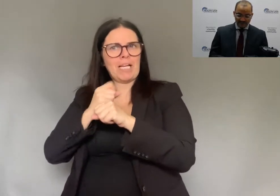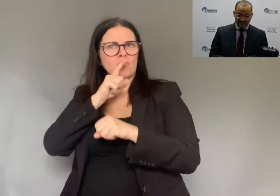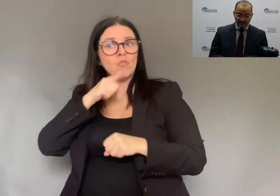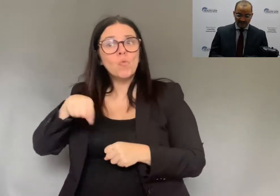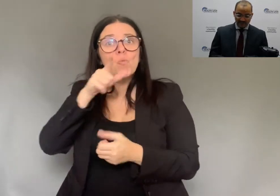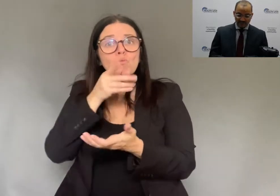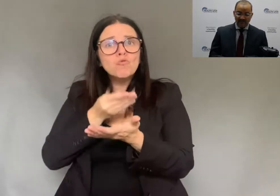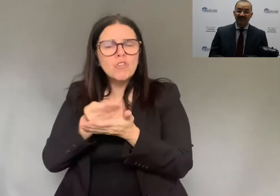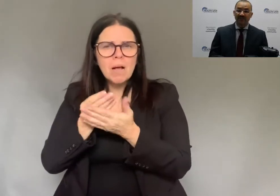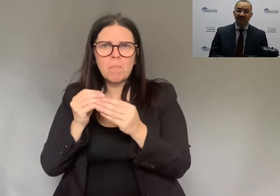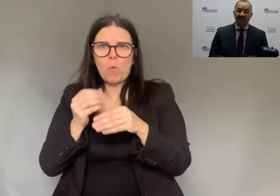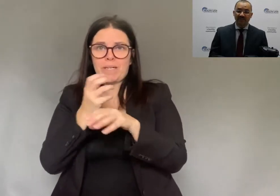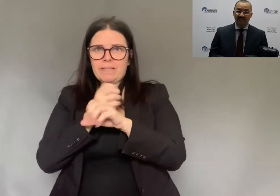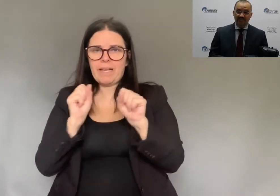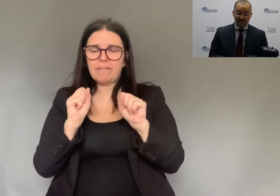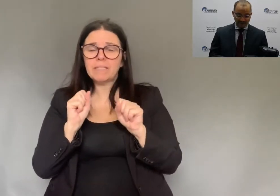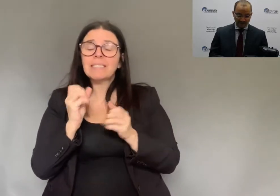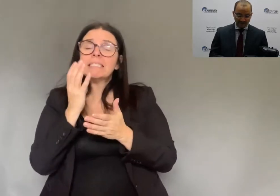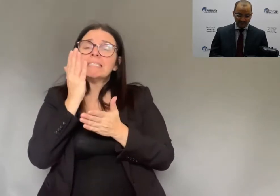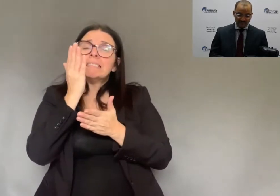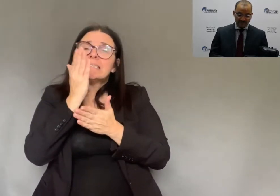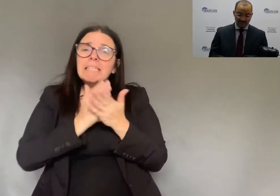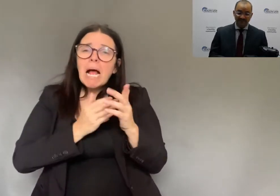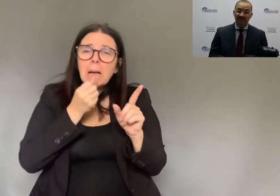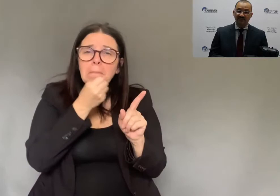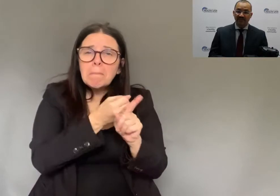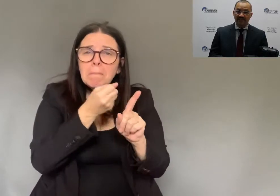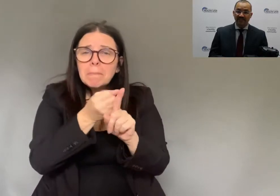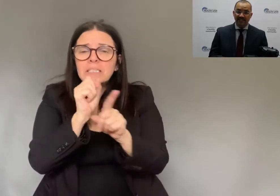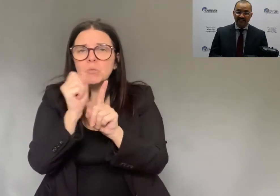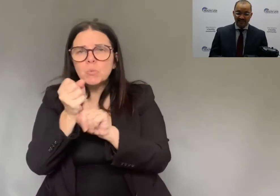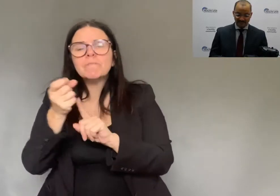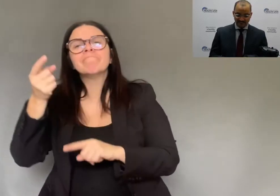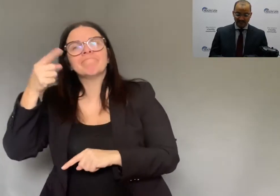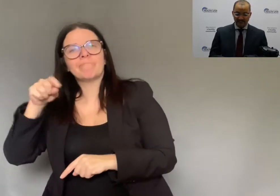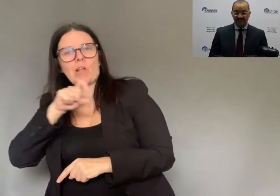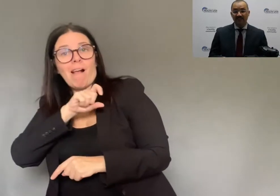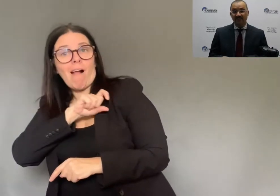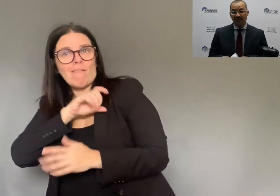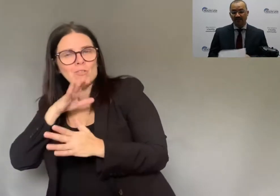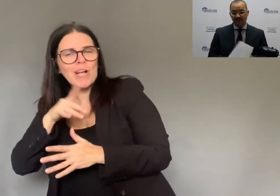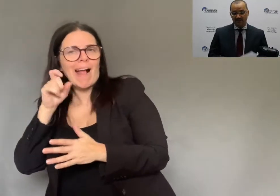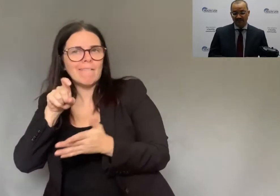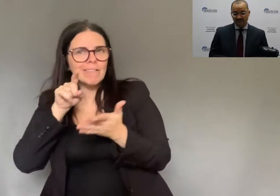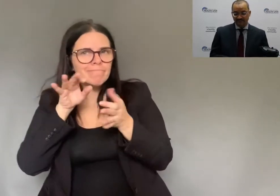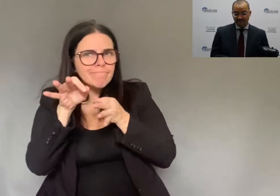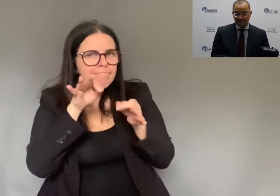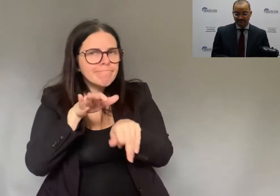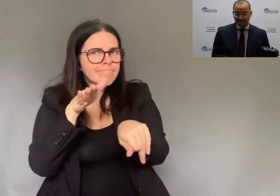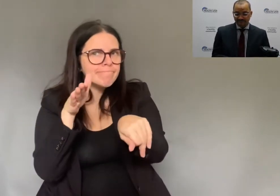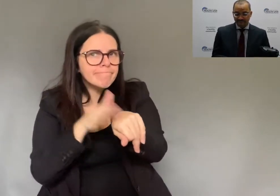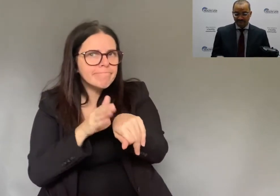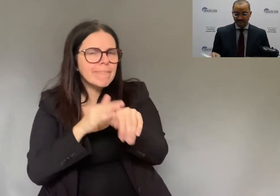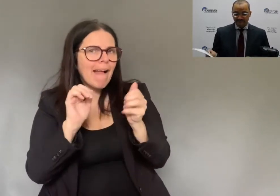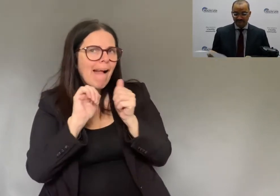instances, enforcement officers provided education for businesses regarding enhanced safety precautions.